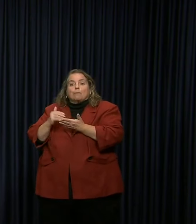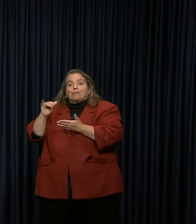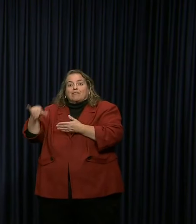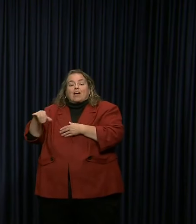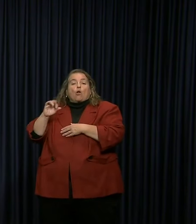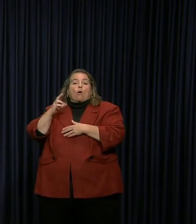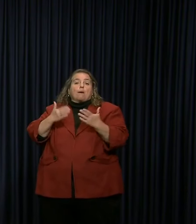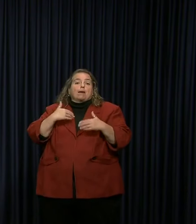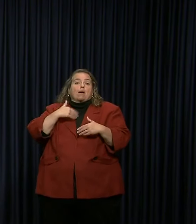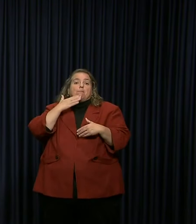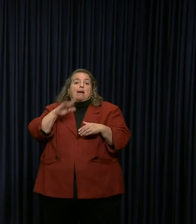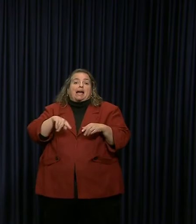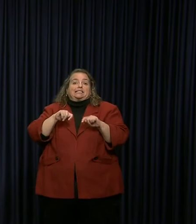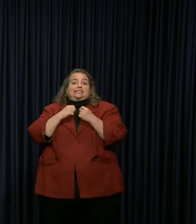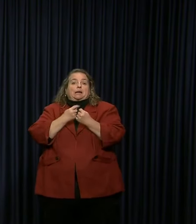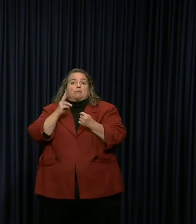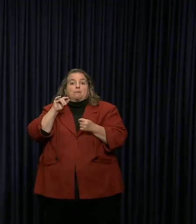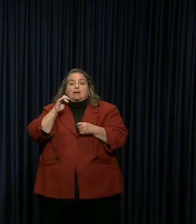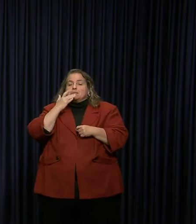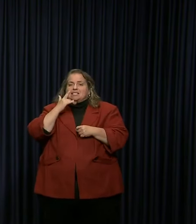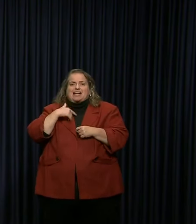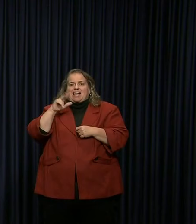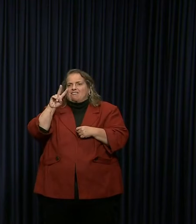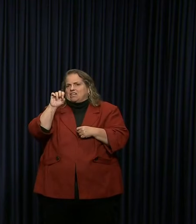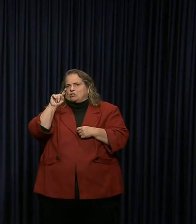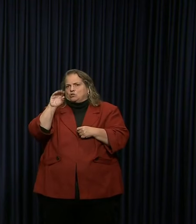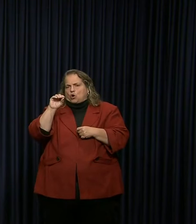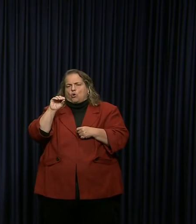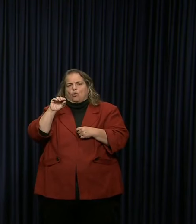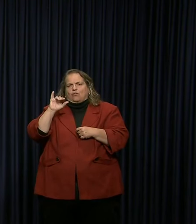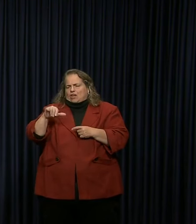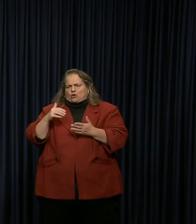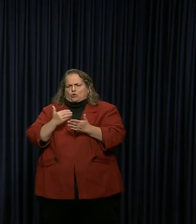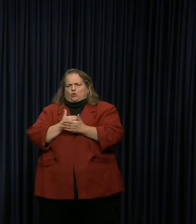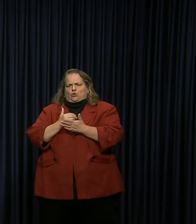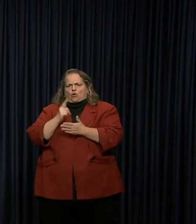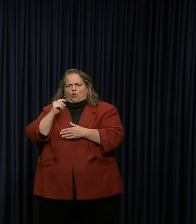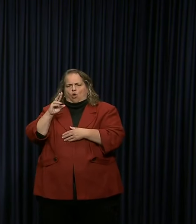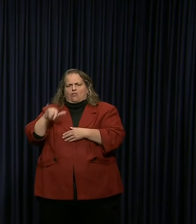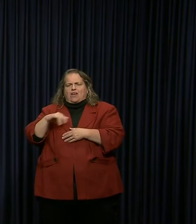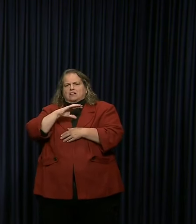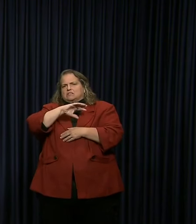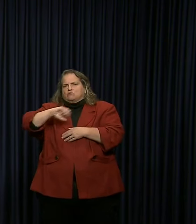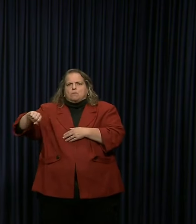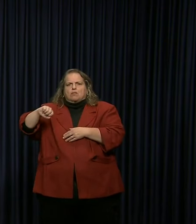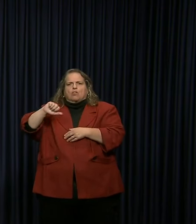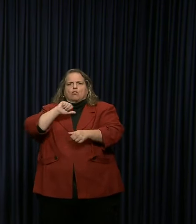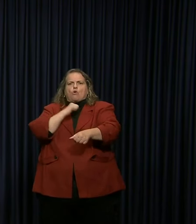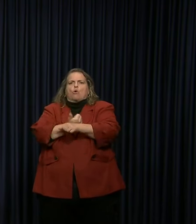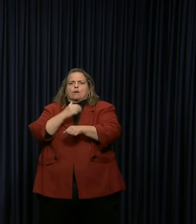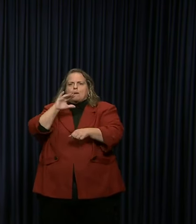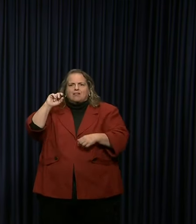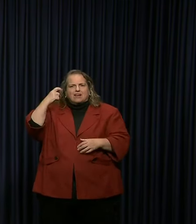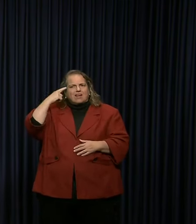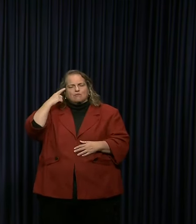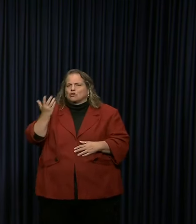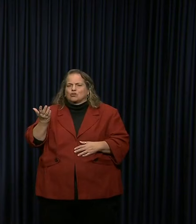bad teammate by vetoing a new part of the law that takes authority from the governor. I just believe at the end of the day,